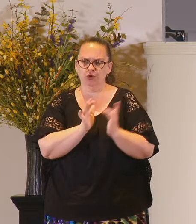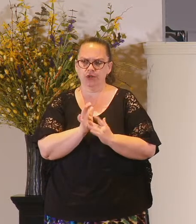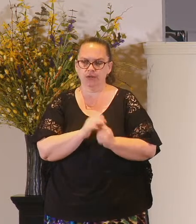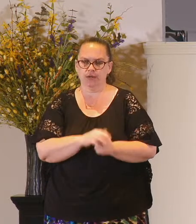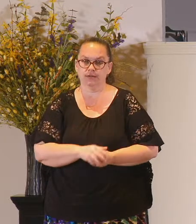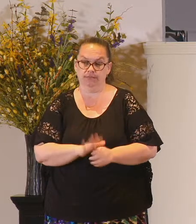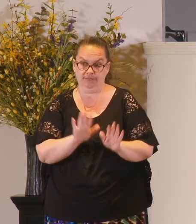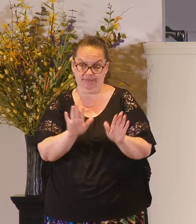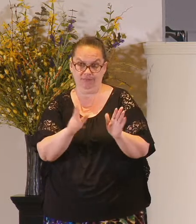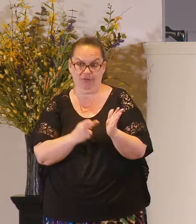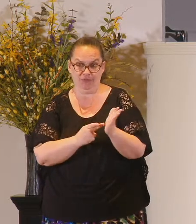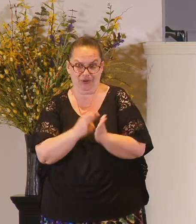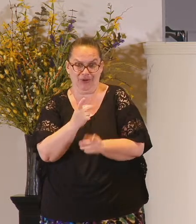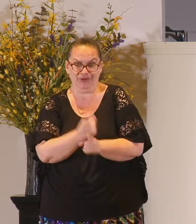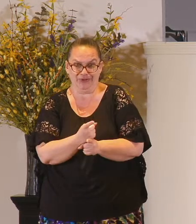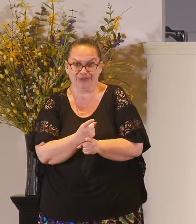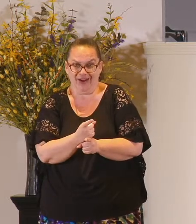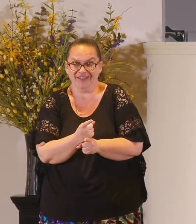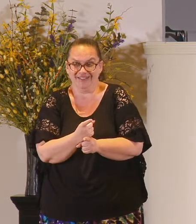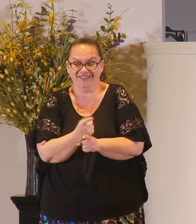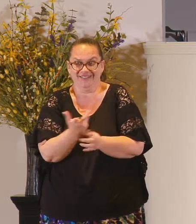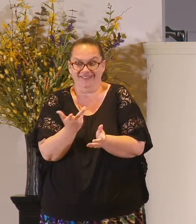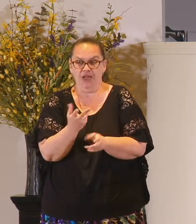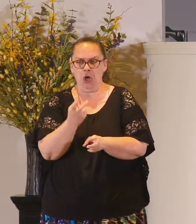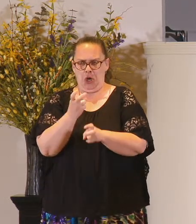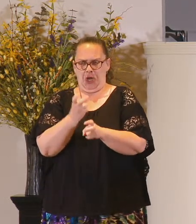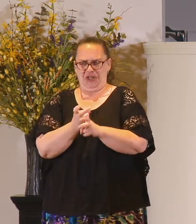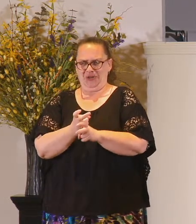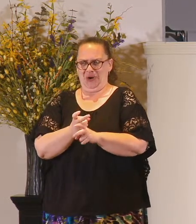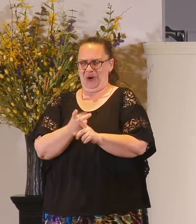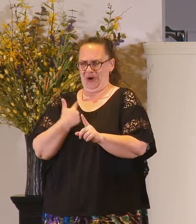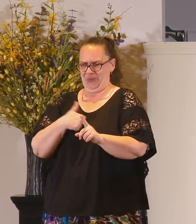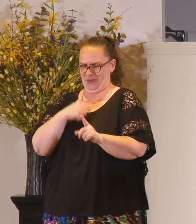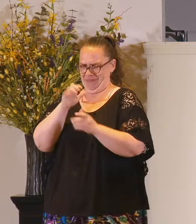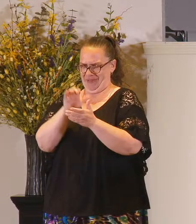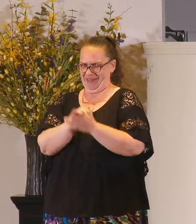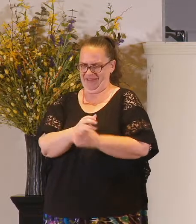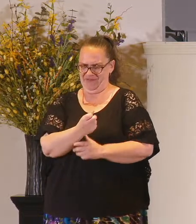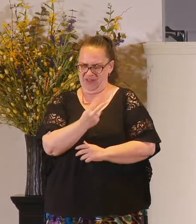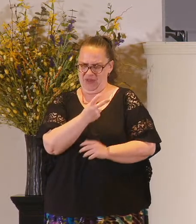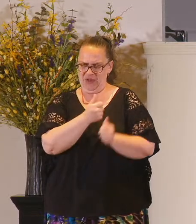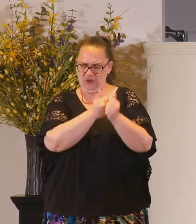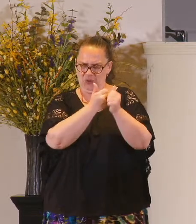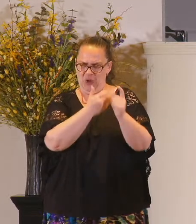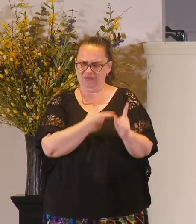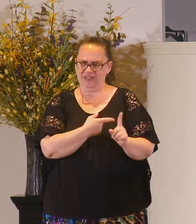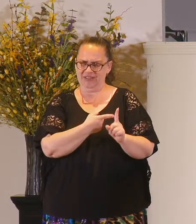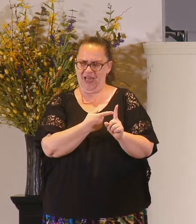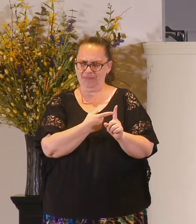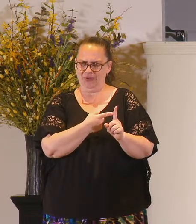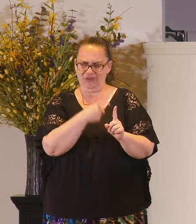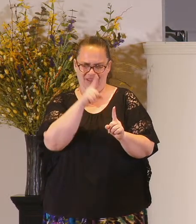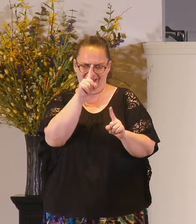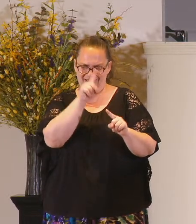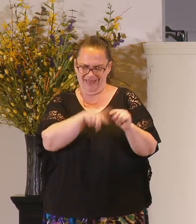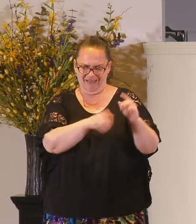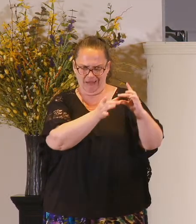Now, we got to be honest, don't we? It's very hard for us to believe that the 12 can't make this connection.